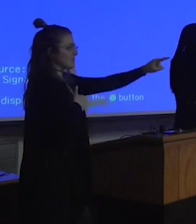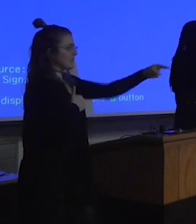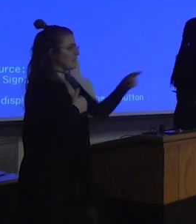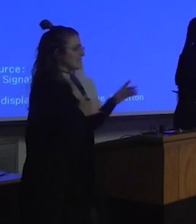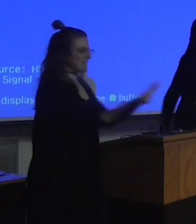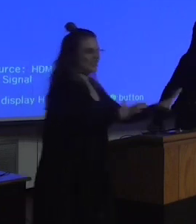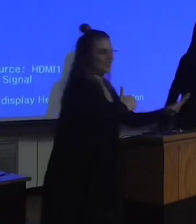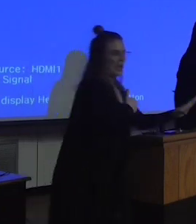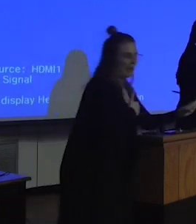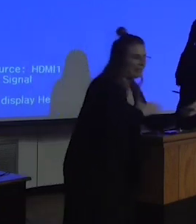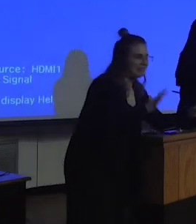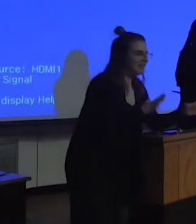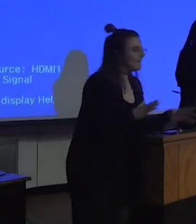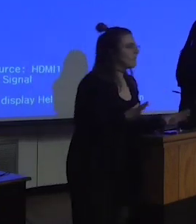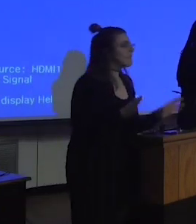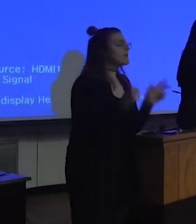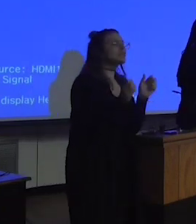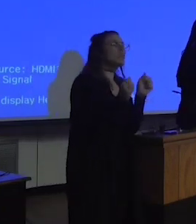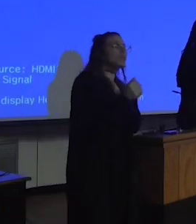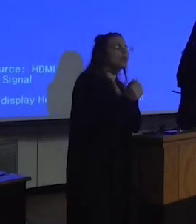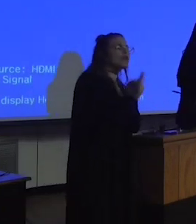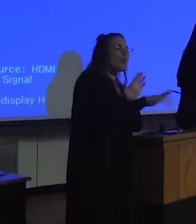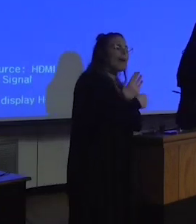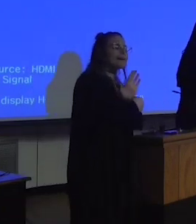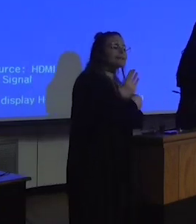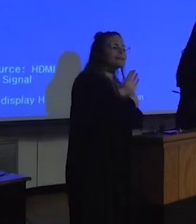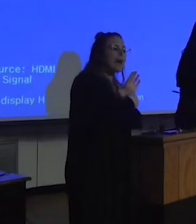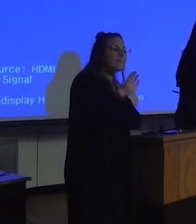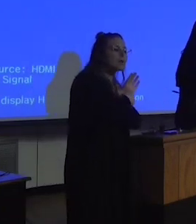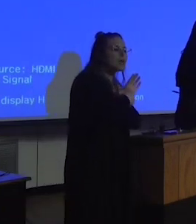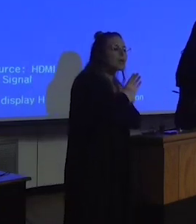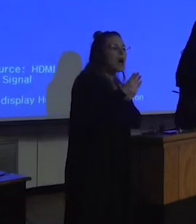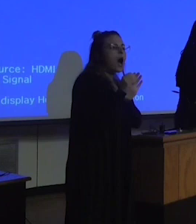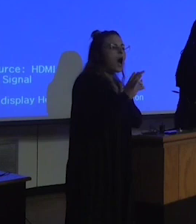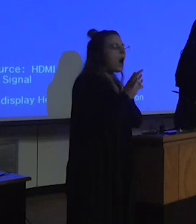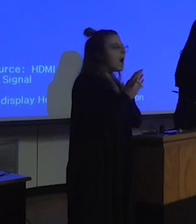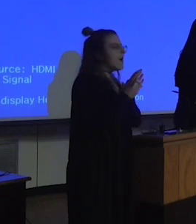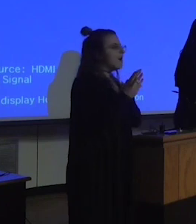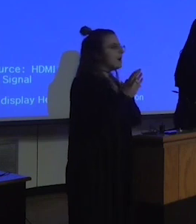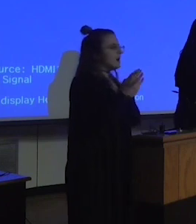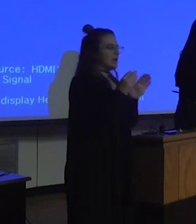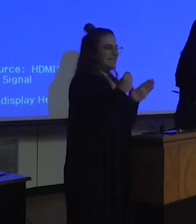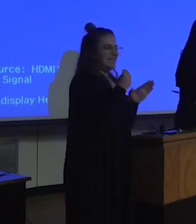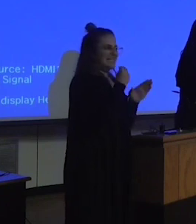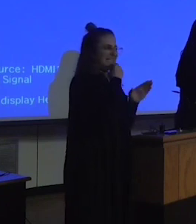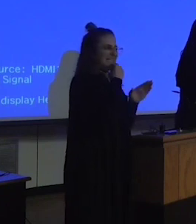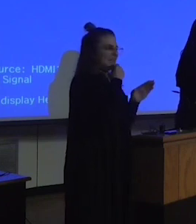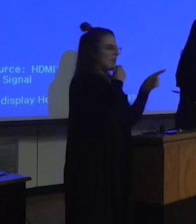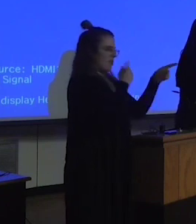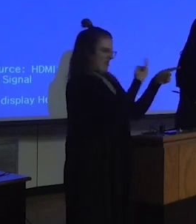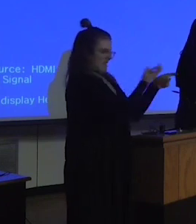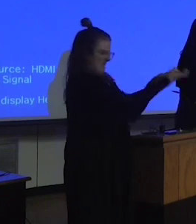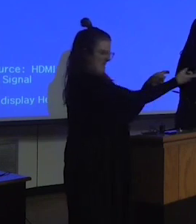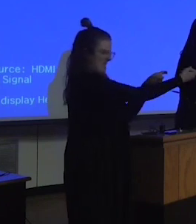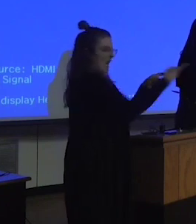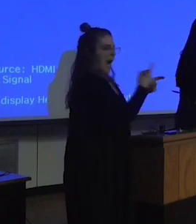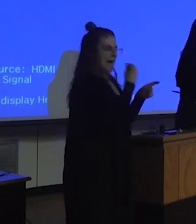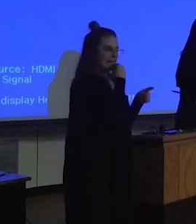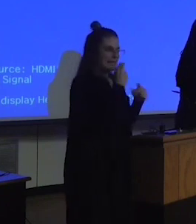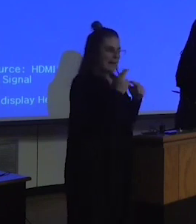So, sorry. With the example, like the I eat a piece of vegan one to